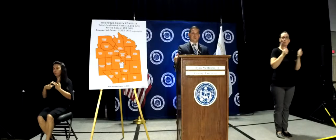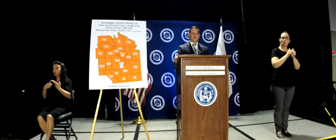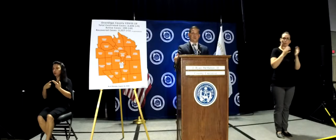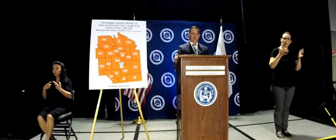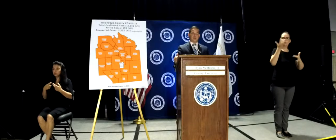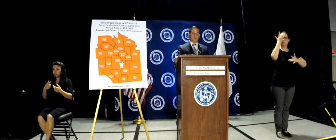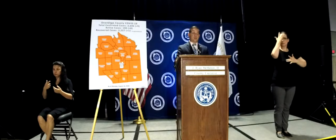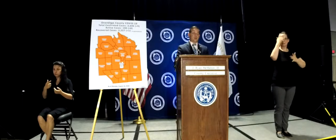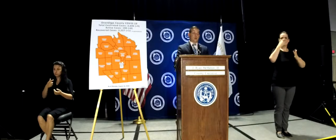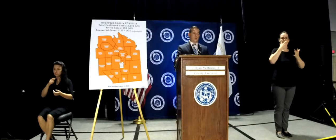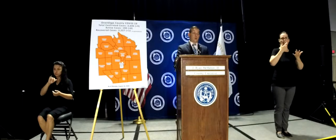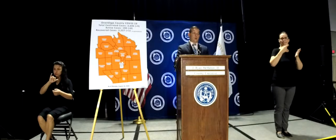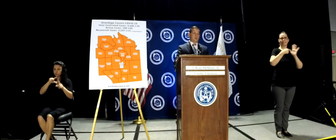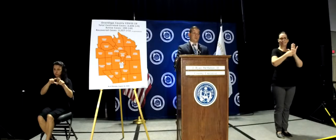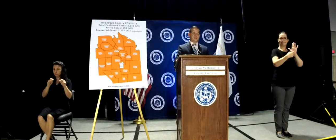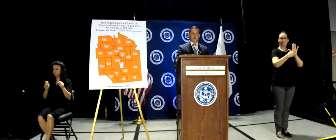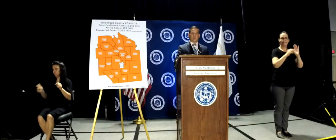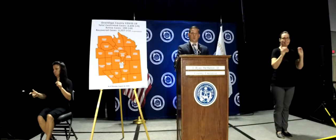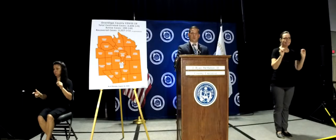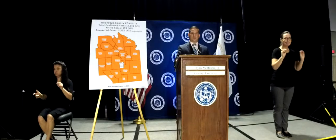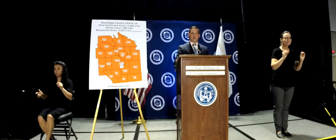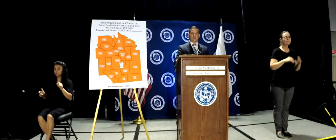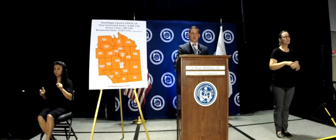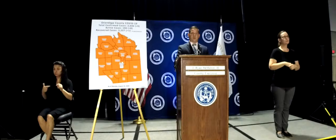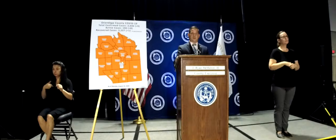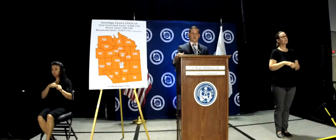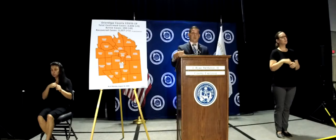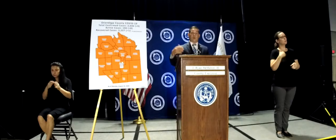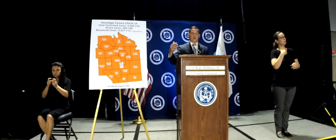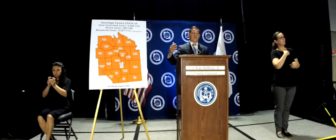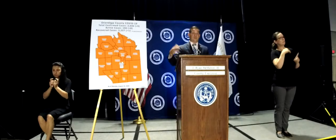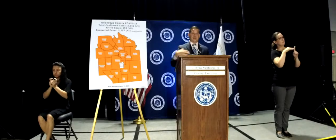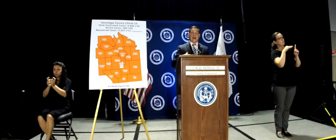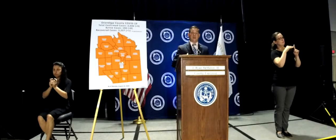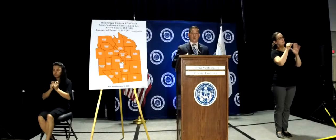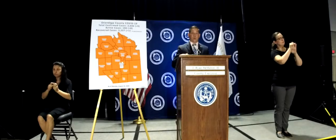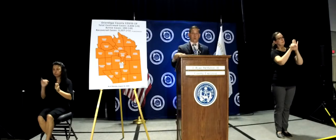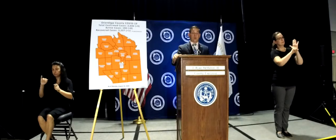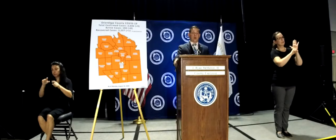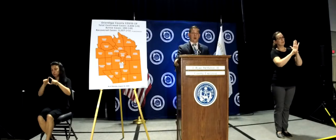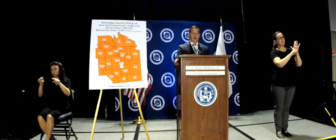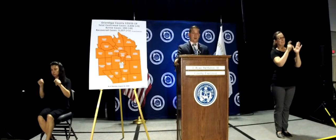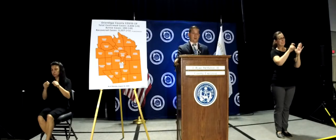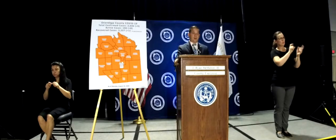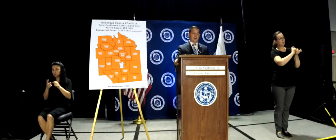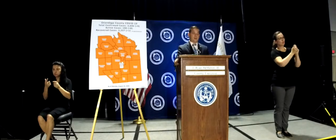a policy change or the state's got to work with these insurance companies. They got more leverage than I do,